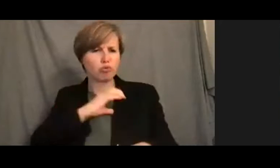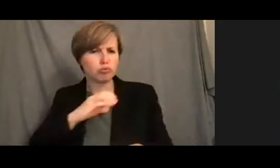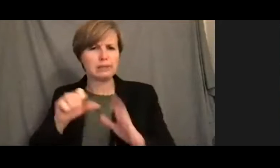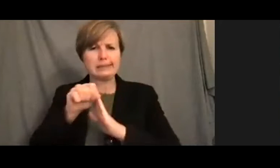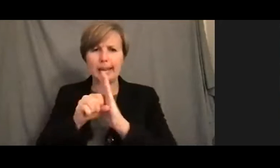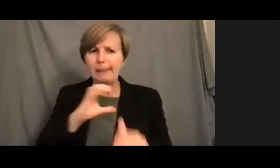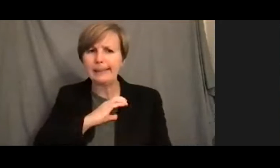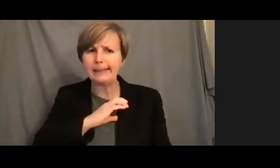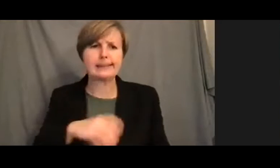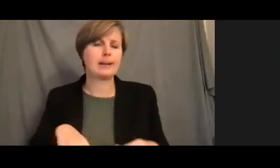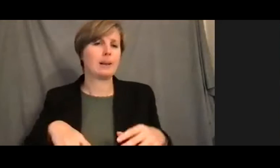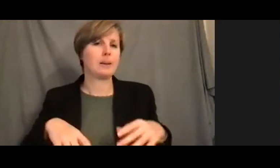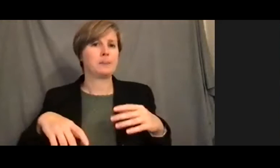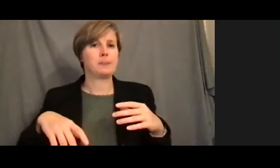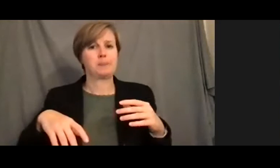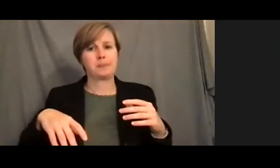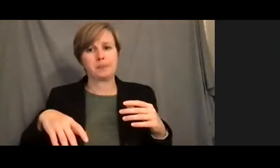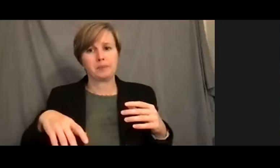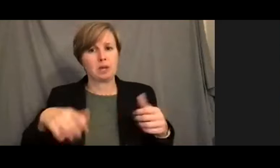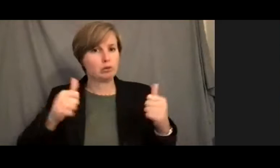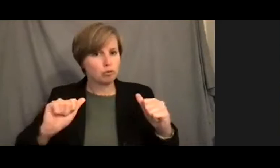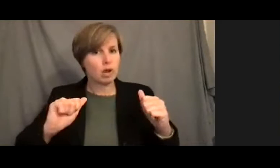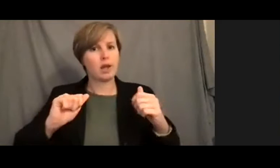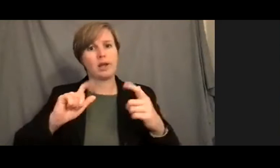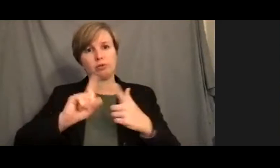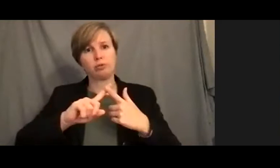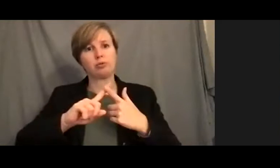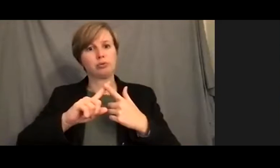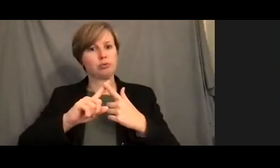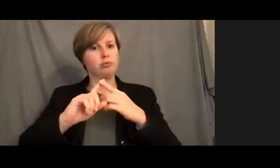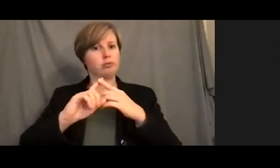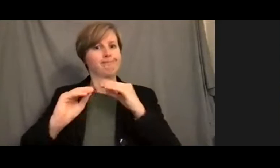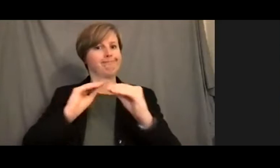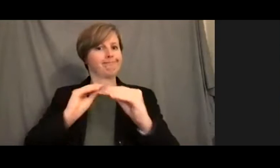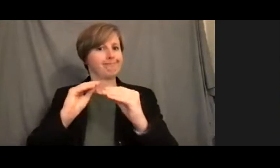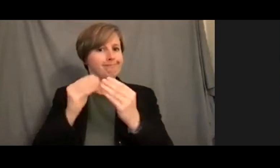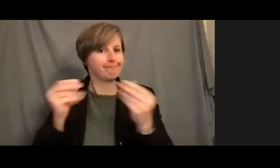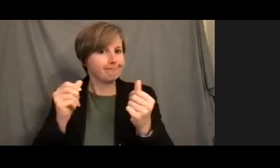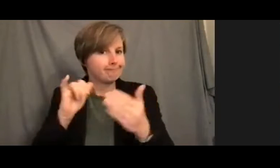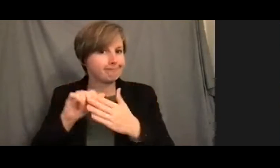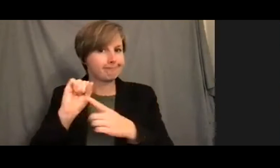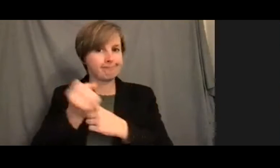police, and we'll try to work to rectify the situation. But we need to